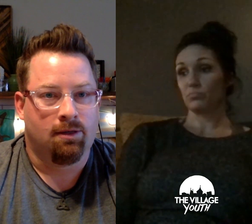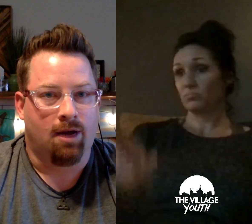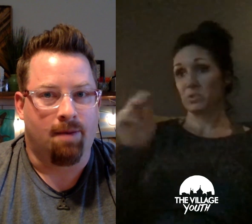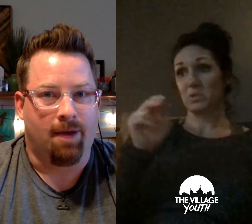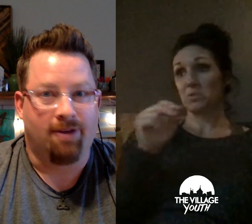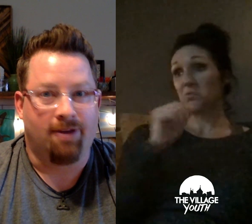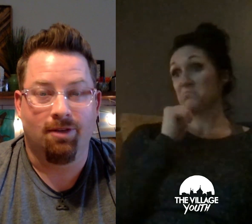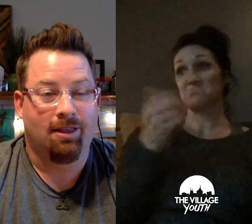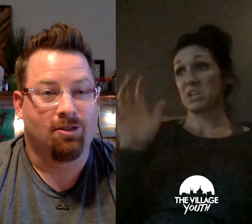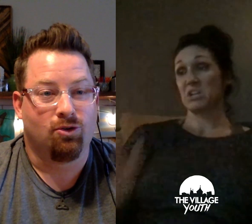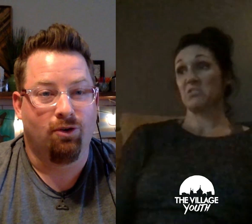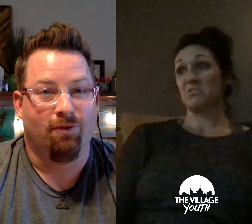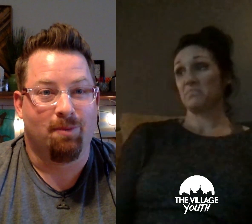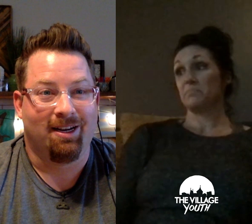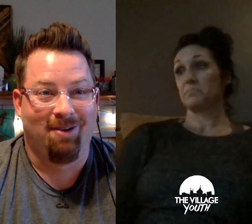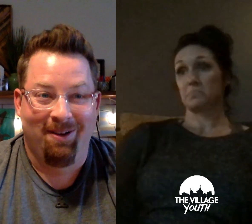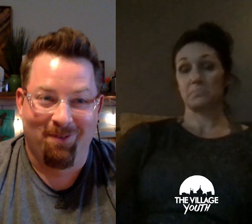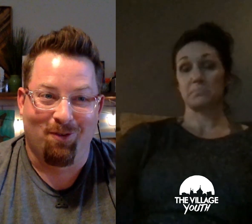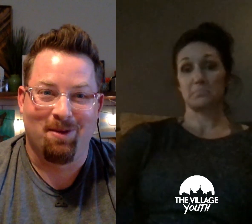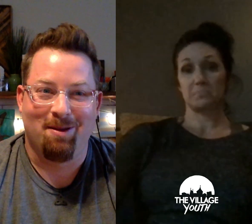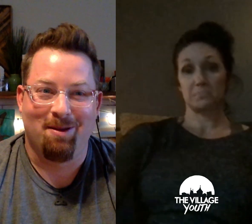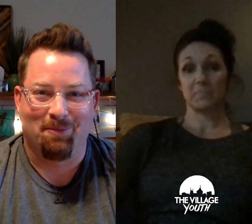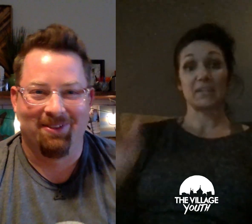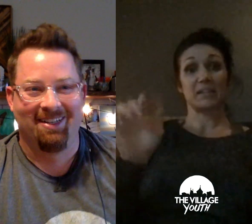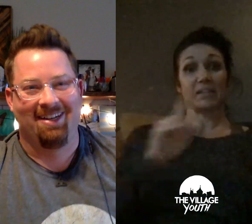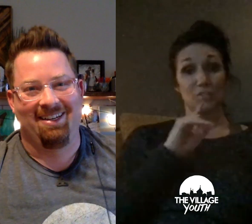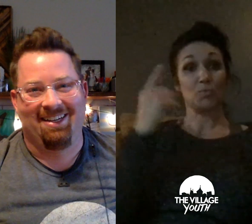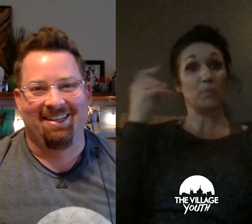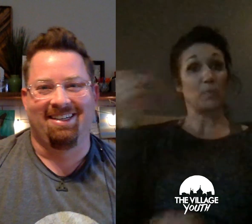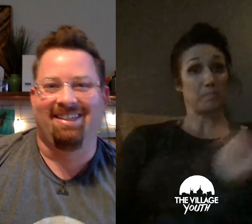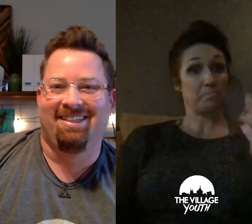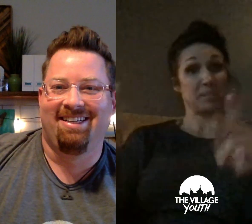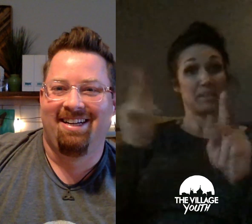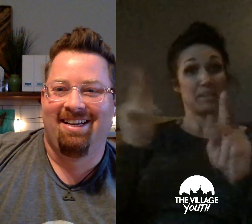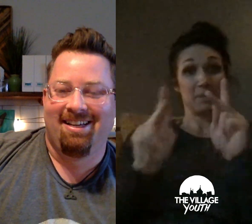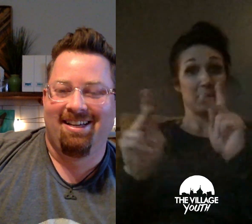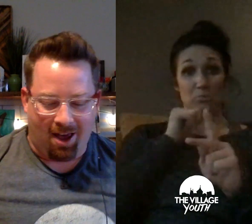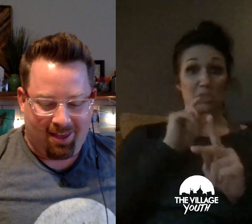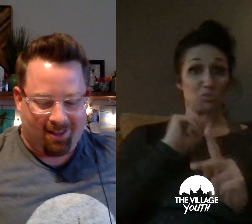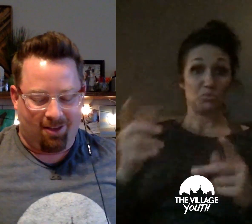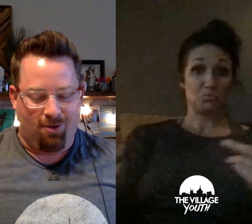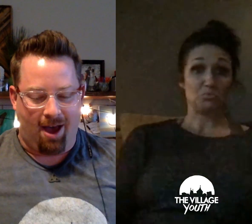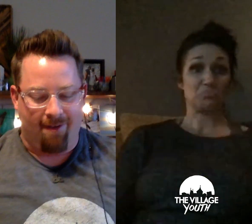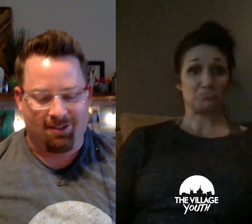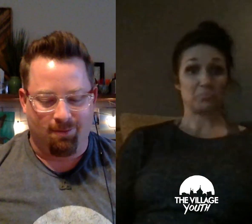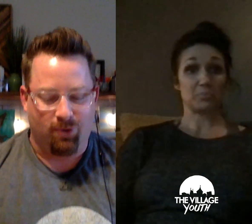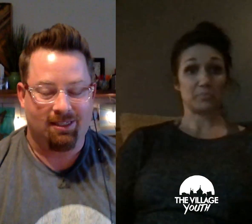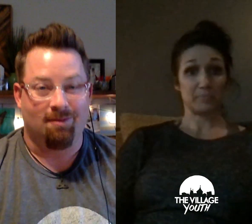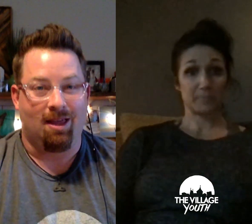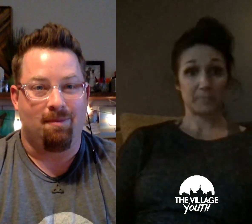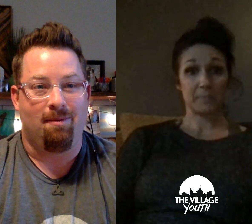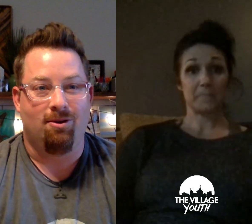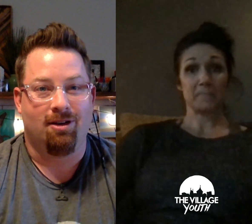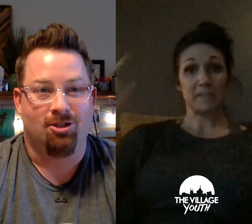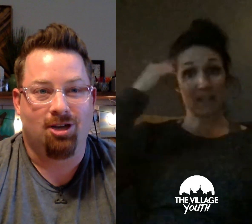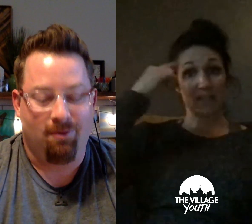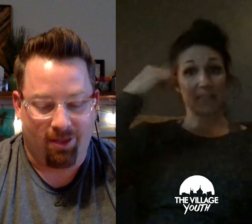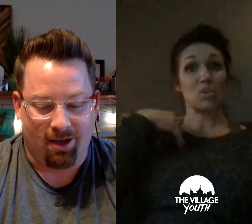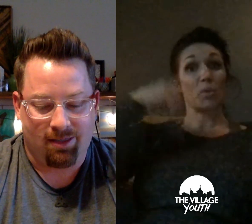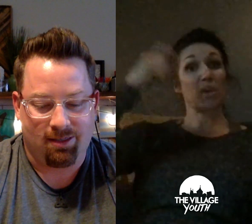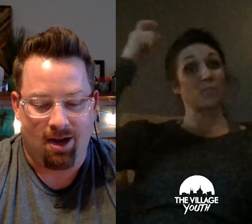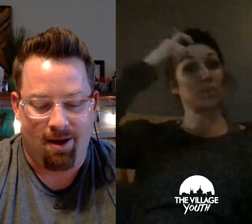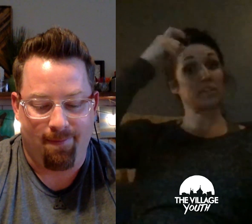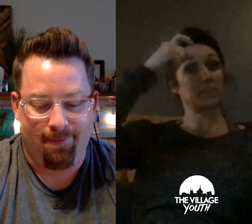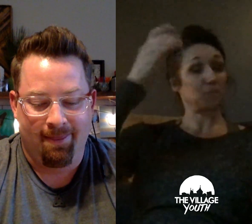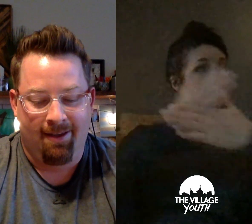all. I don't think that's true for many for many people. So I think you have some wisdom that maybe you can share